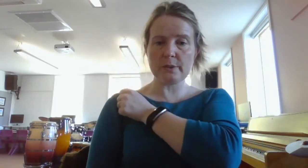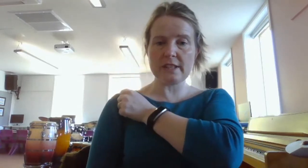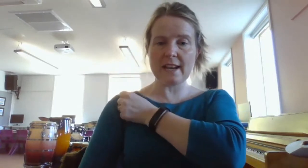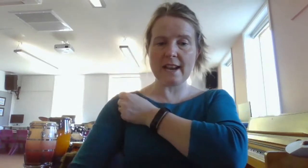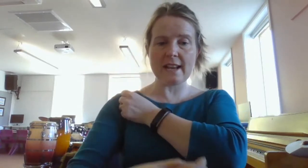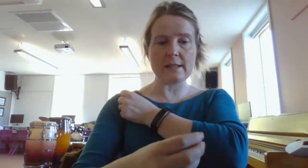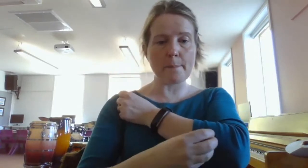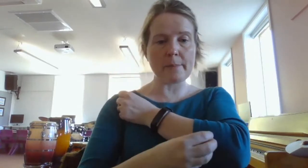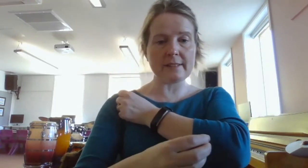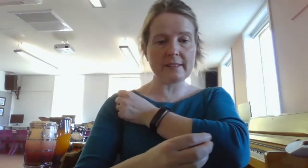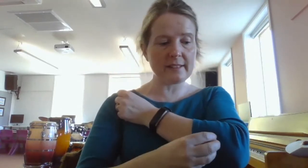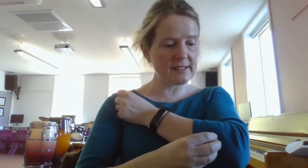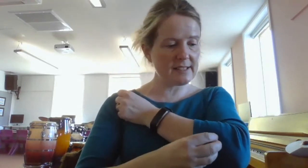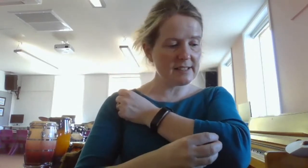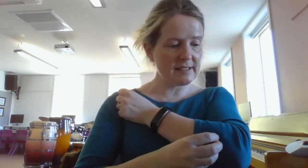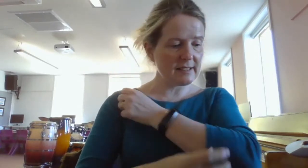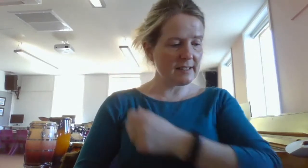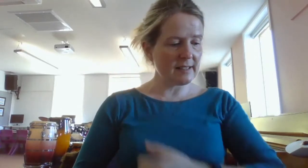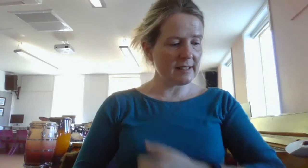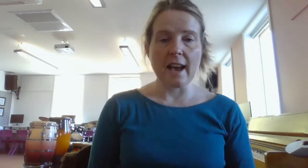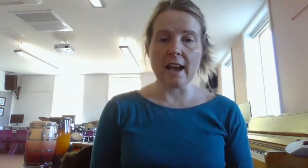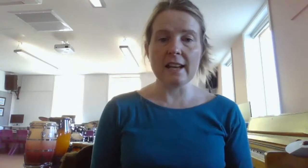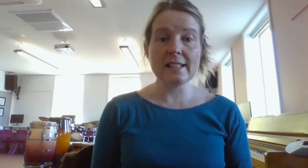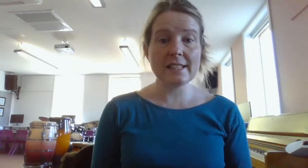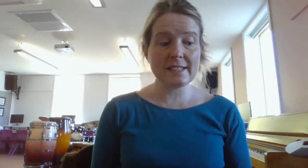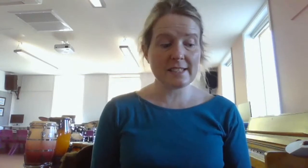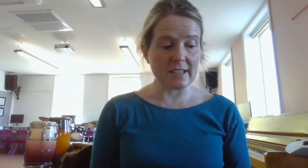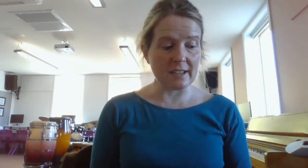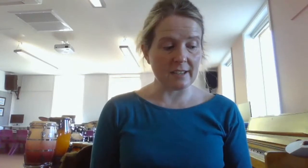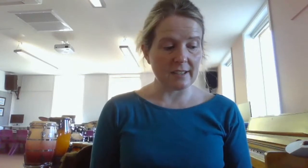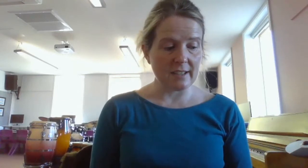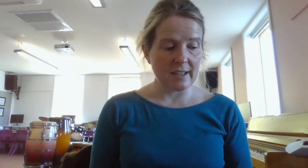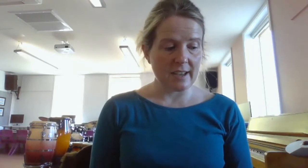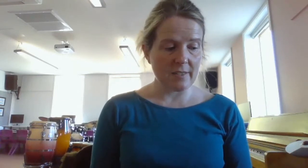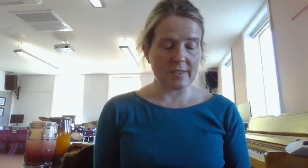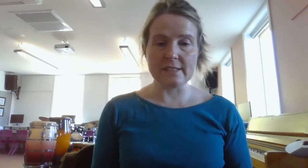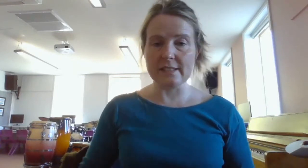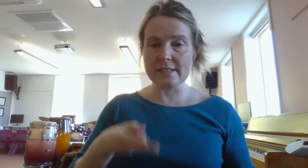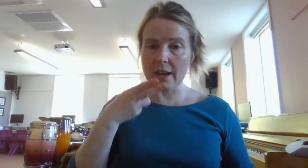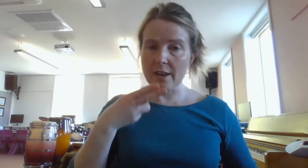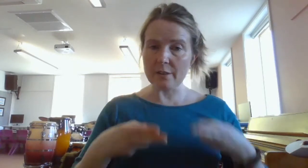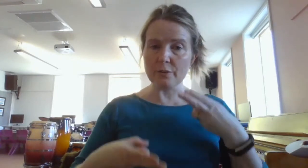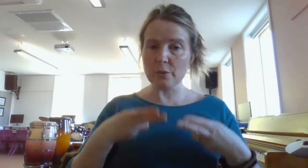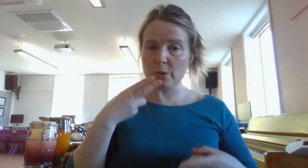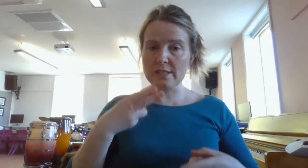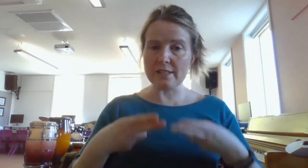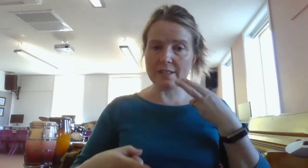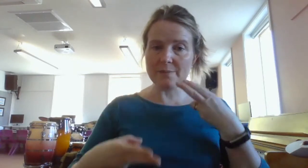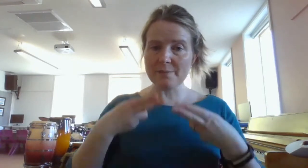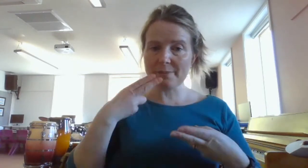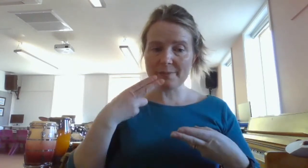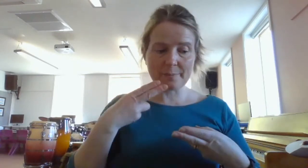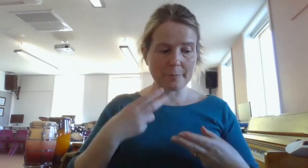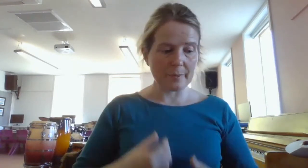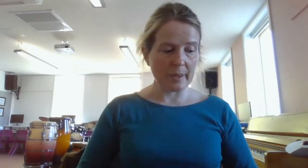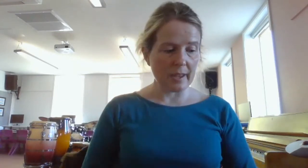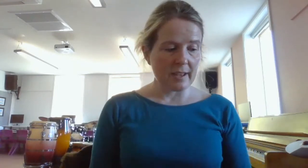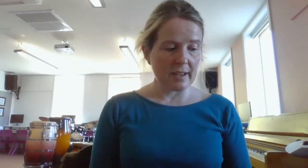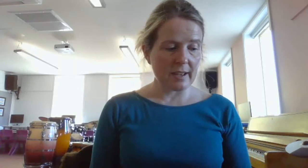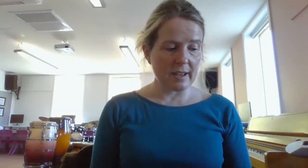body and biscuit. Dinner, and this is knife and fork dinner. And